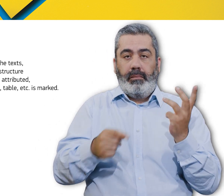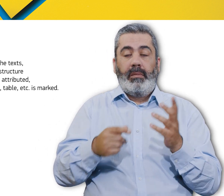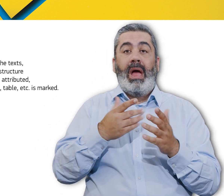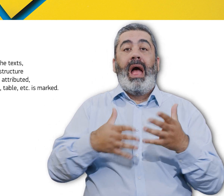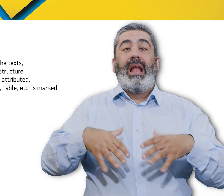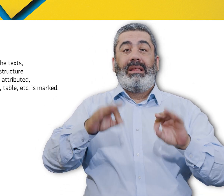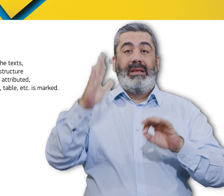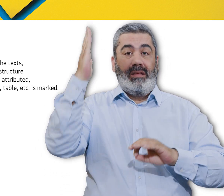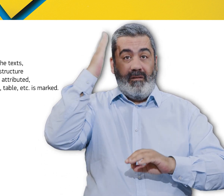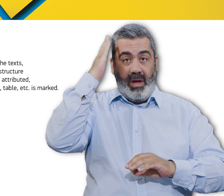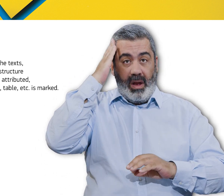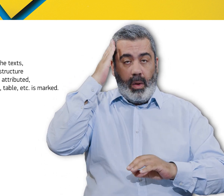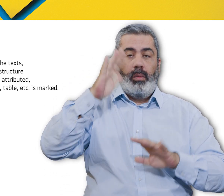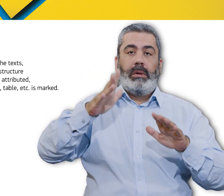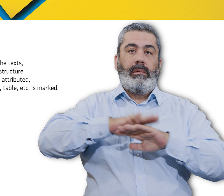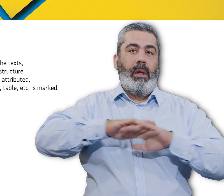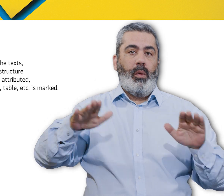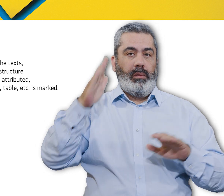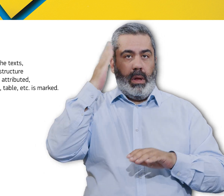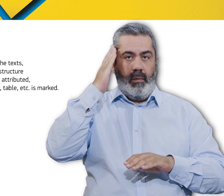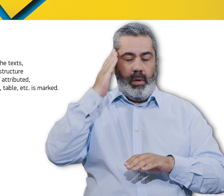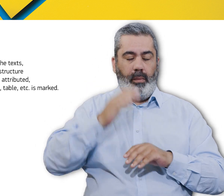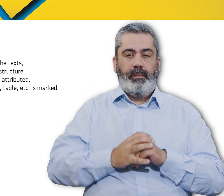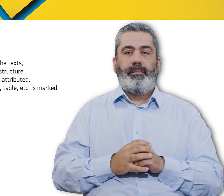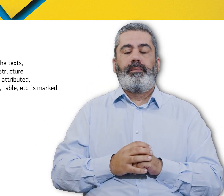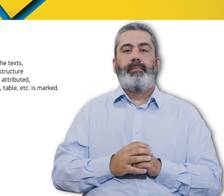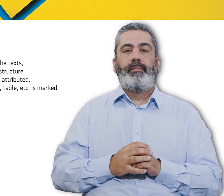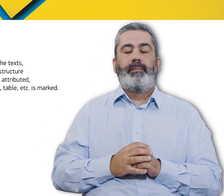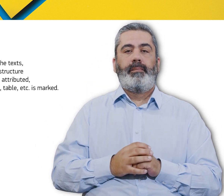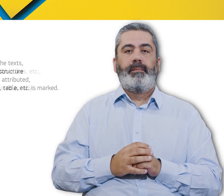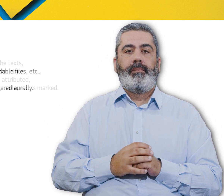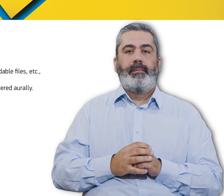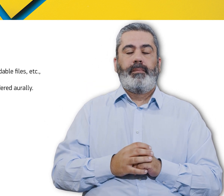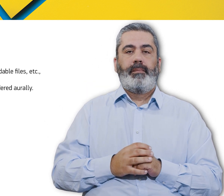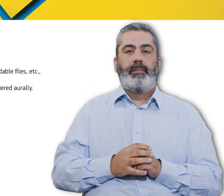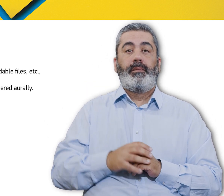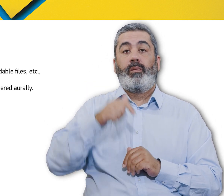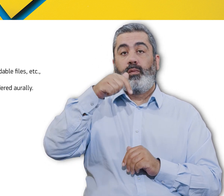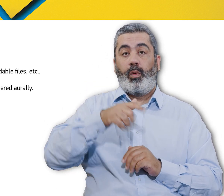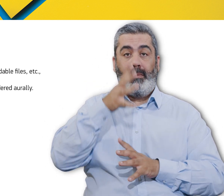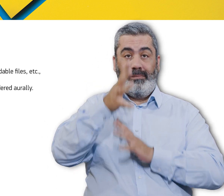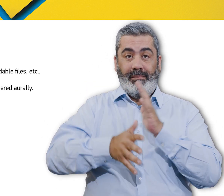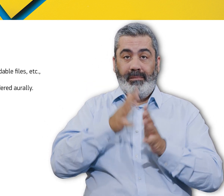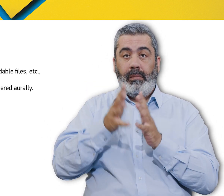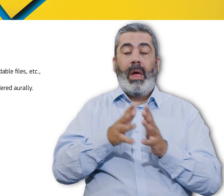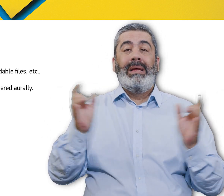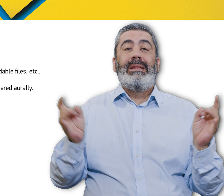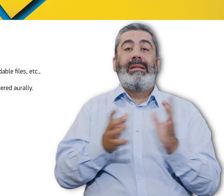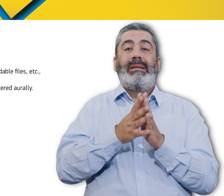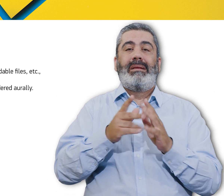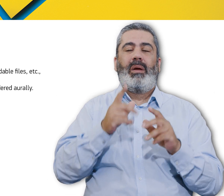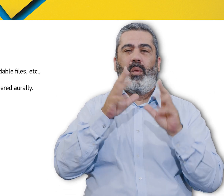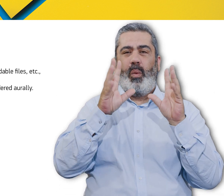for instance the start and end of each section, table, etc. is marked. Herein, any complex web